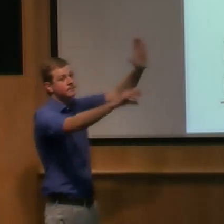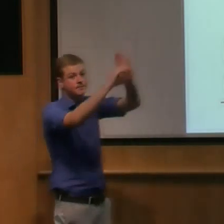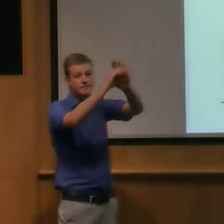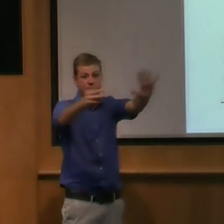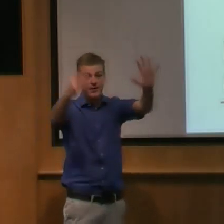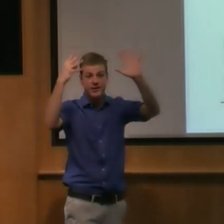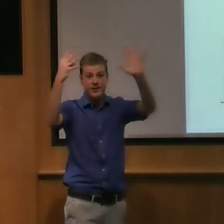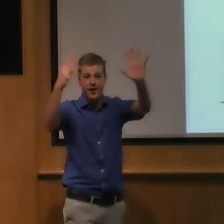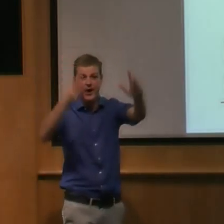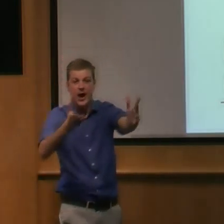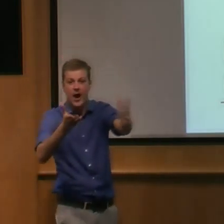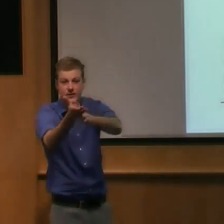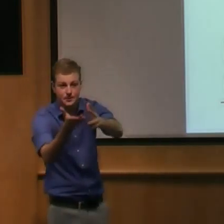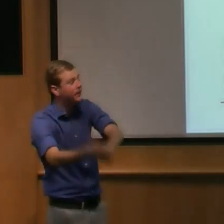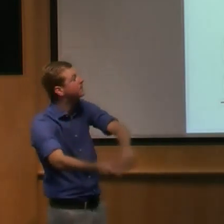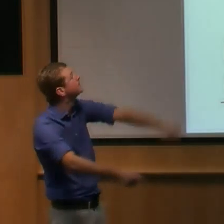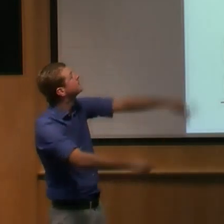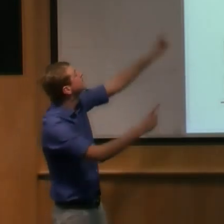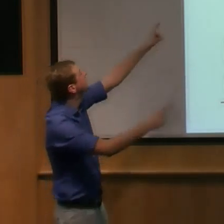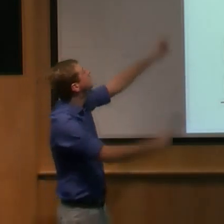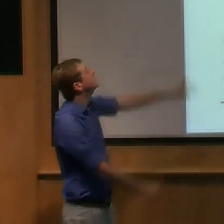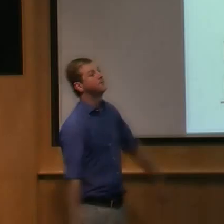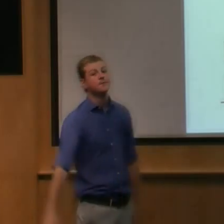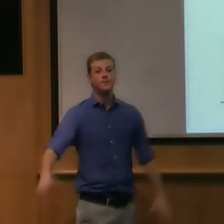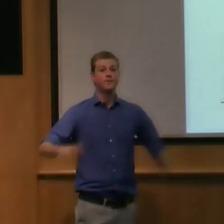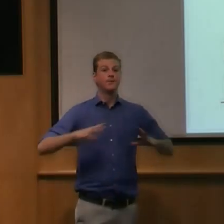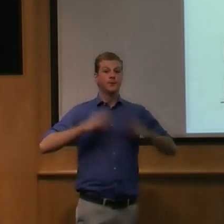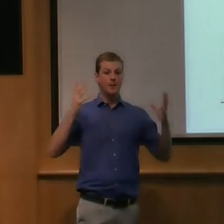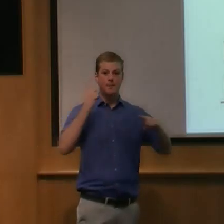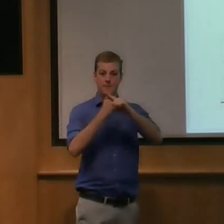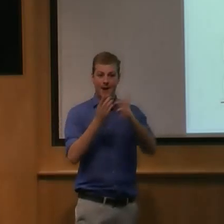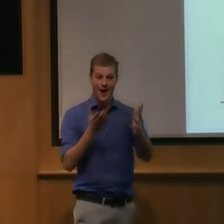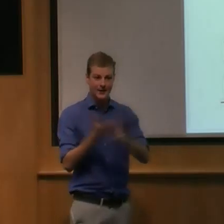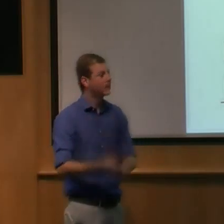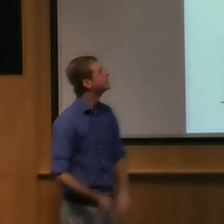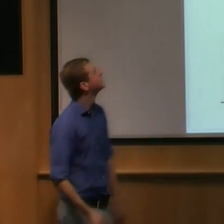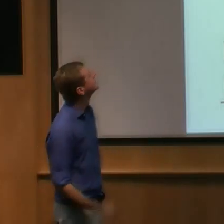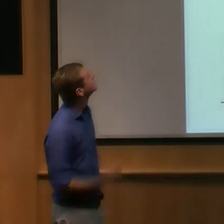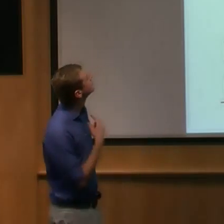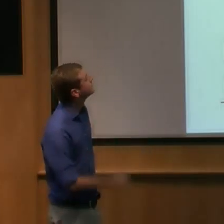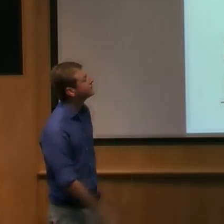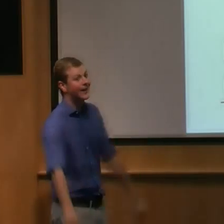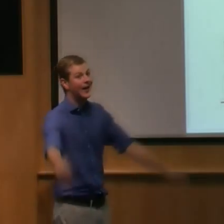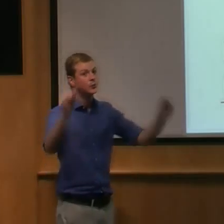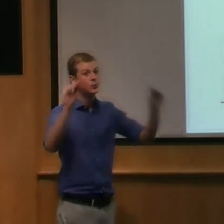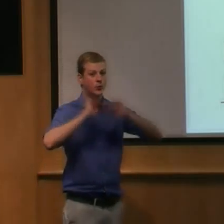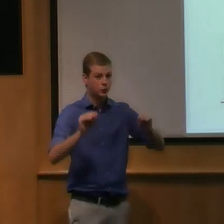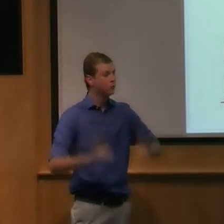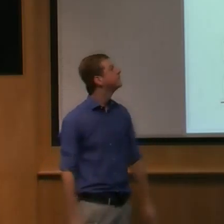So what are they? Article 9, accessibility. Article 21, freedom and access.